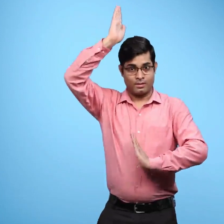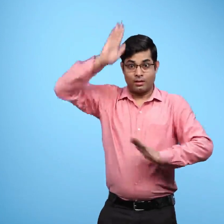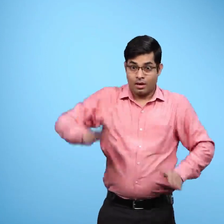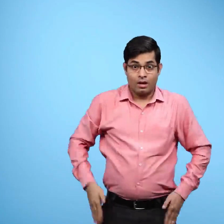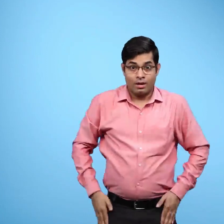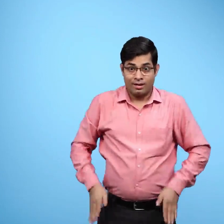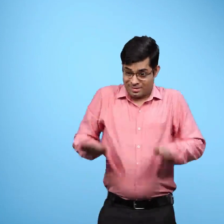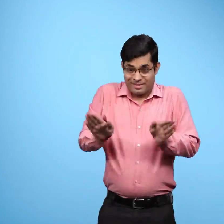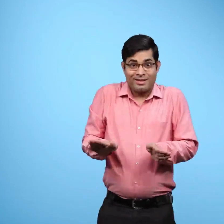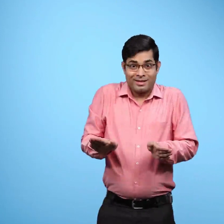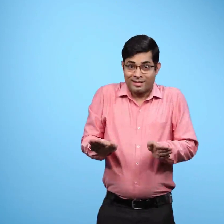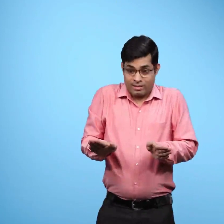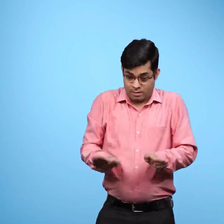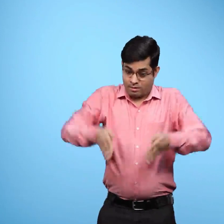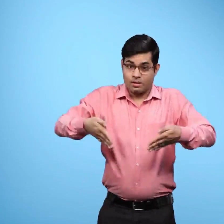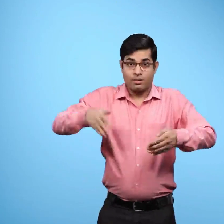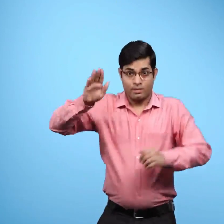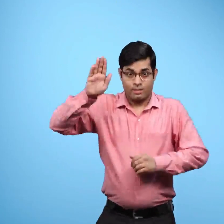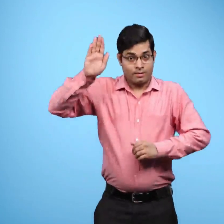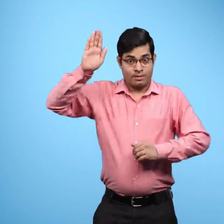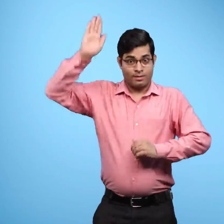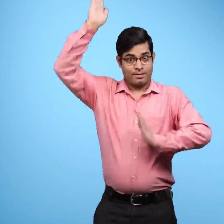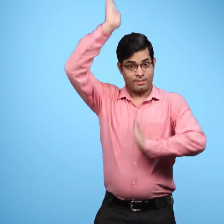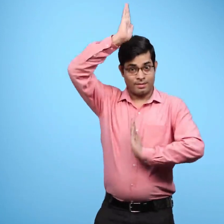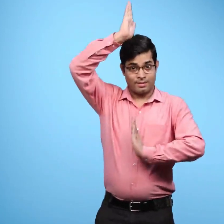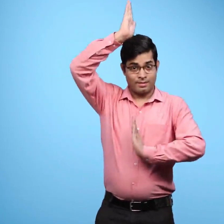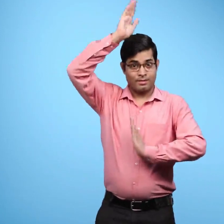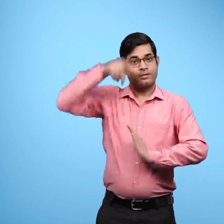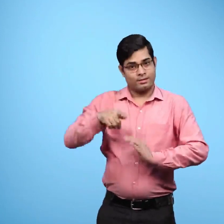slightly bent at the knee in opposite direction.